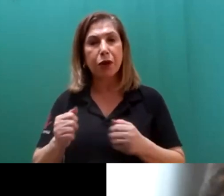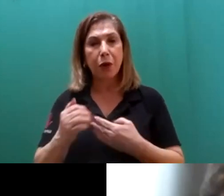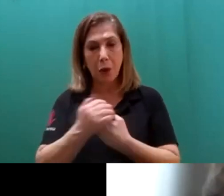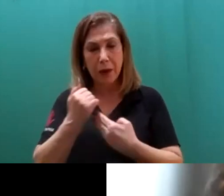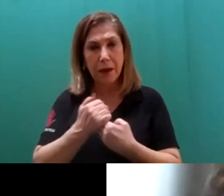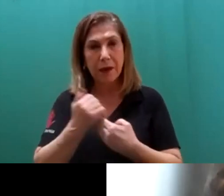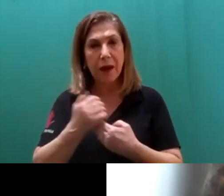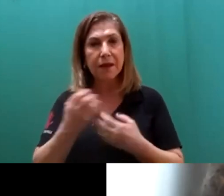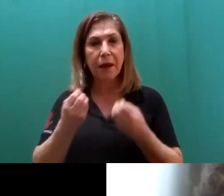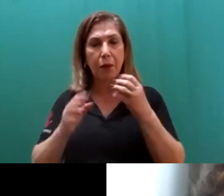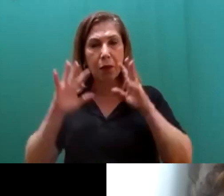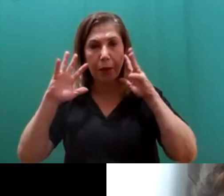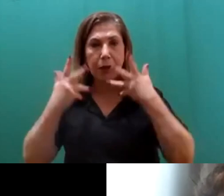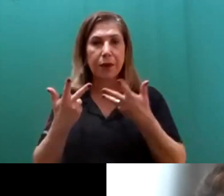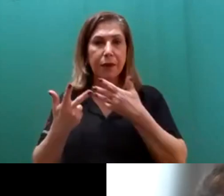waste that is not edible,